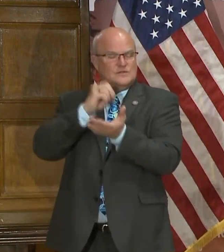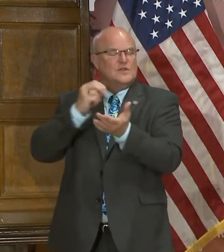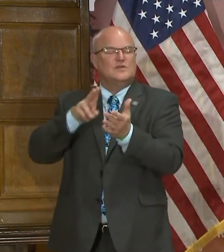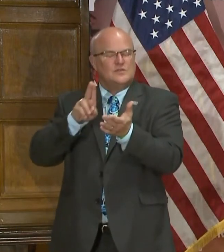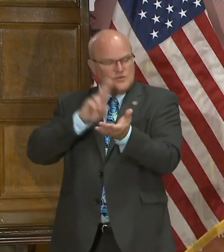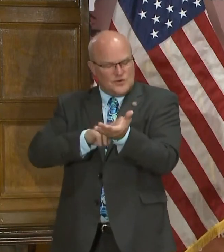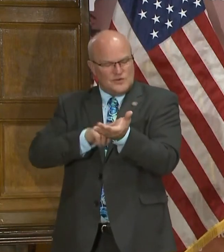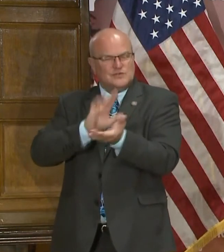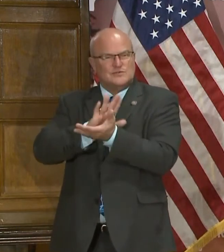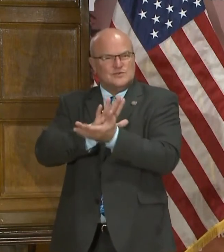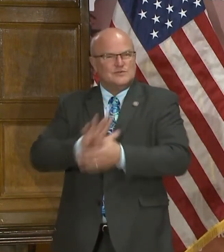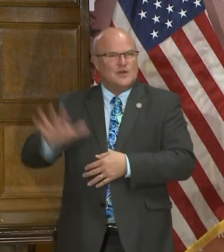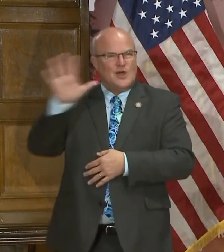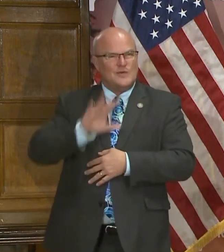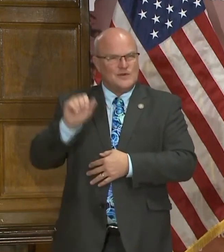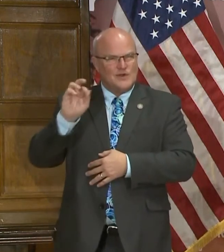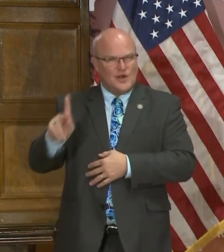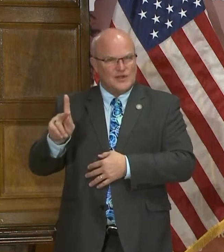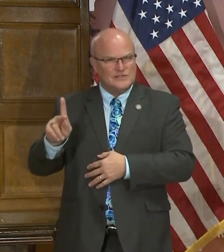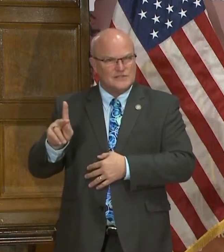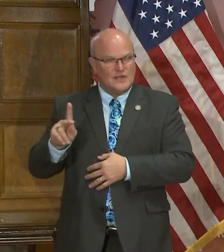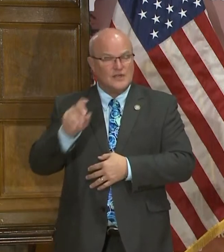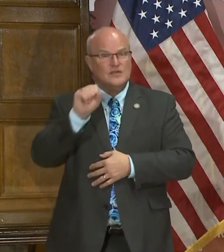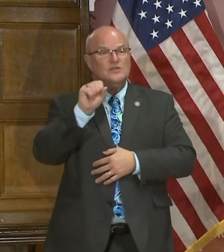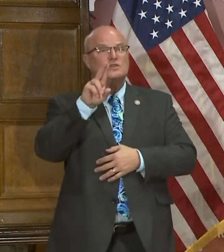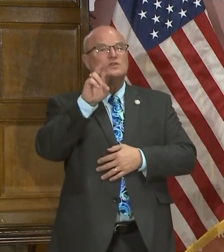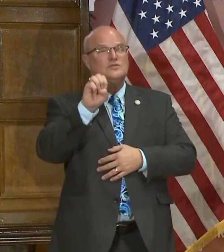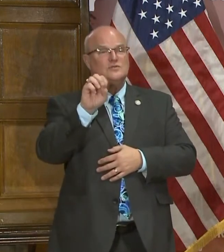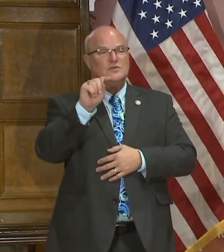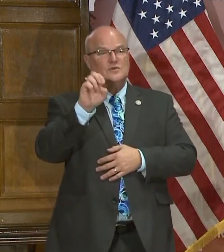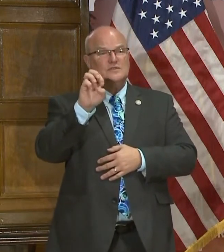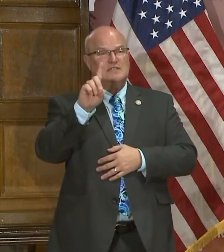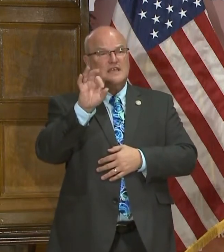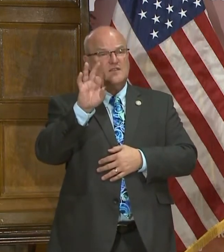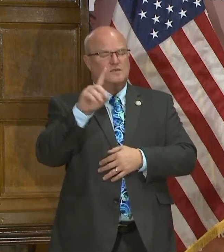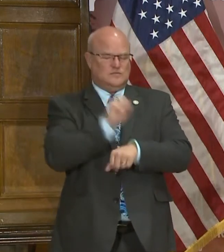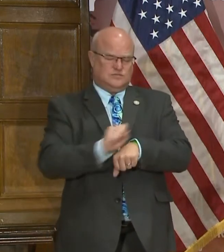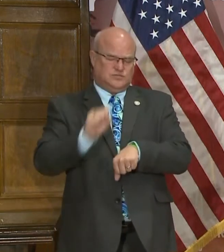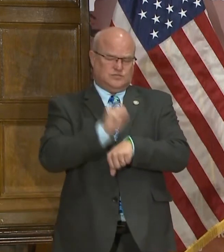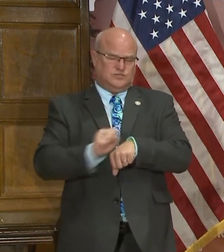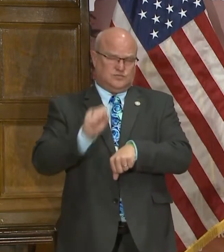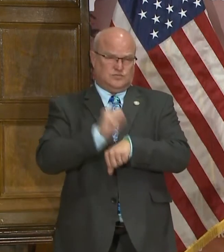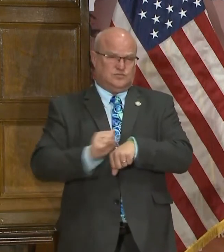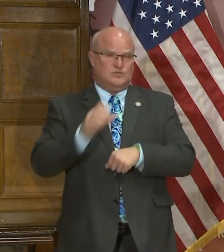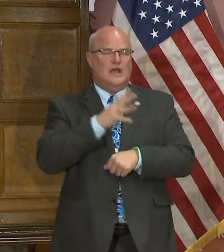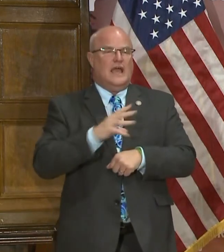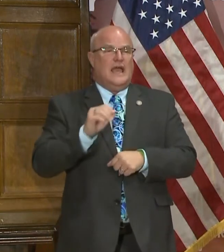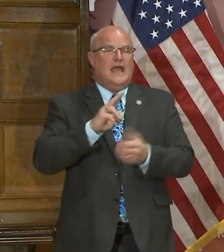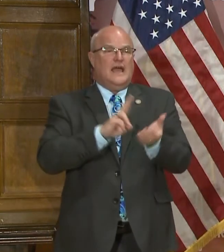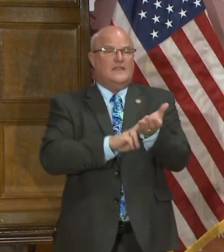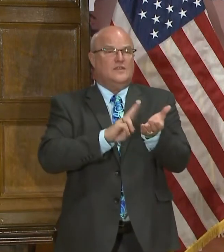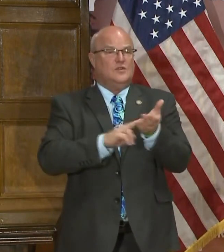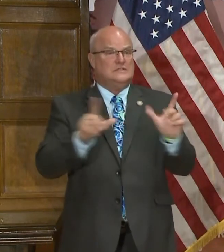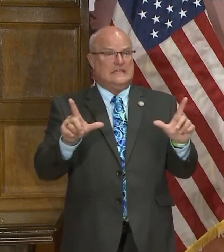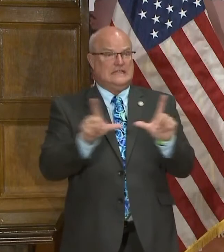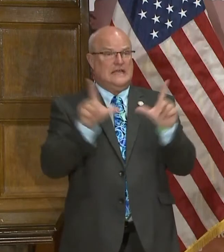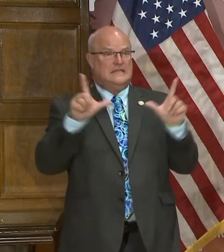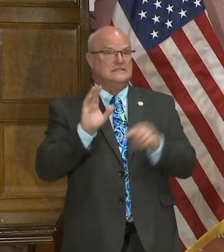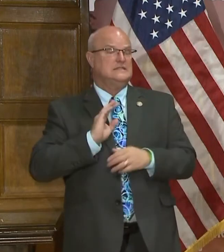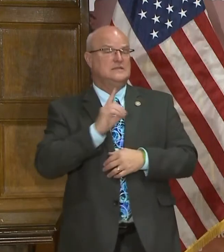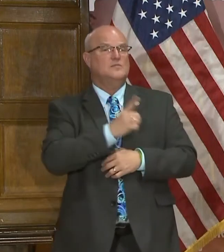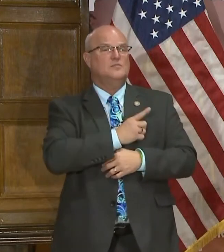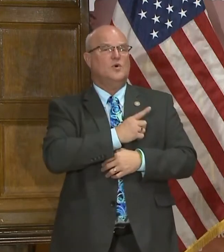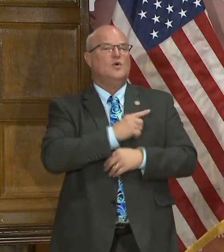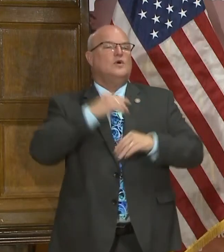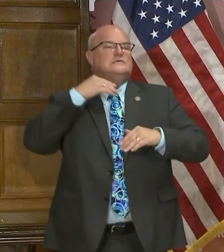Arkansas. Sue Tedford is here, has worked hard on this, and the Nursing Licensing Board